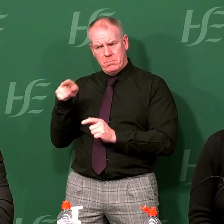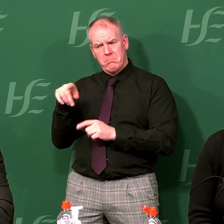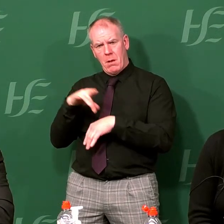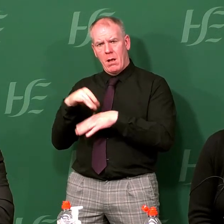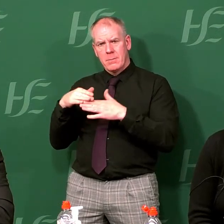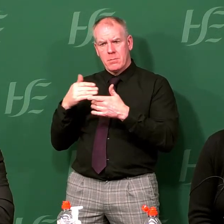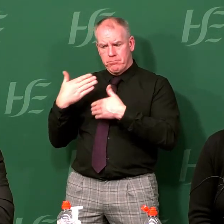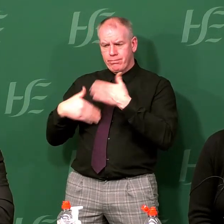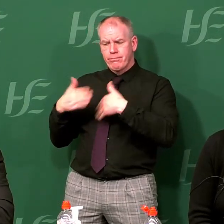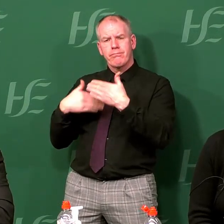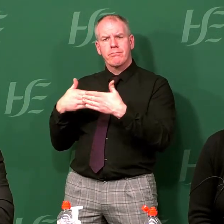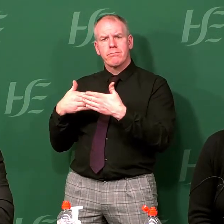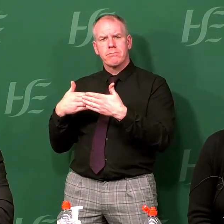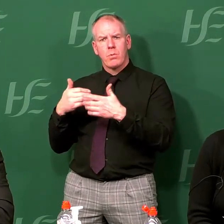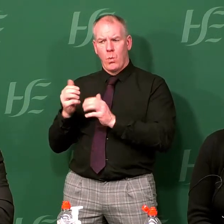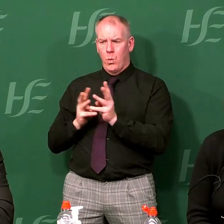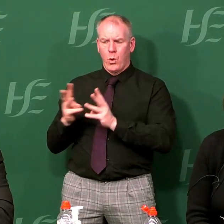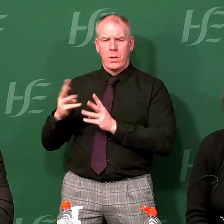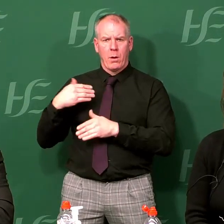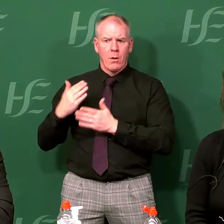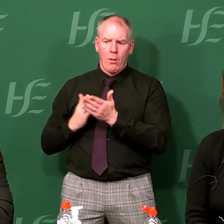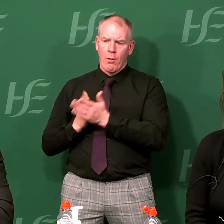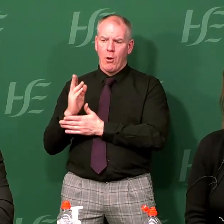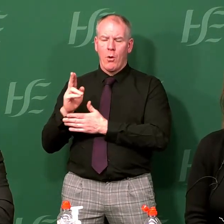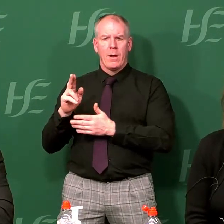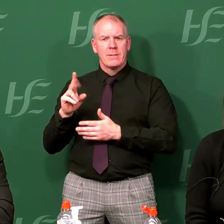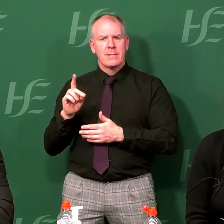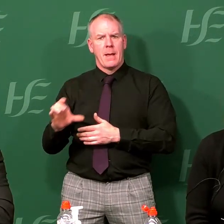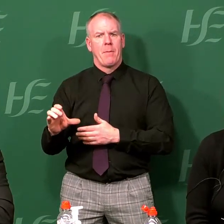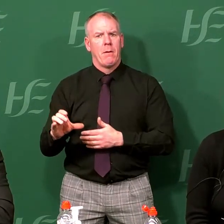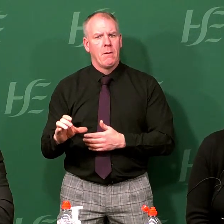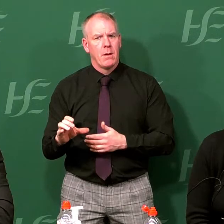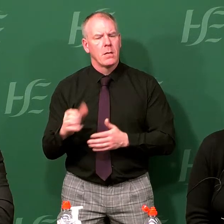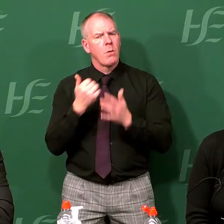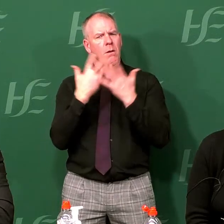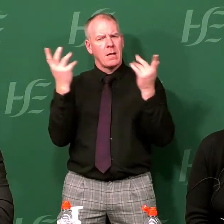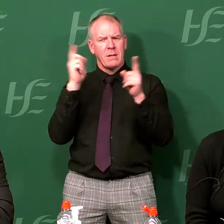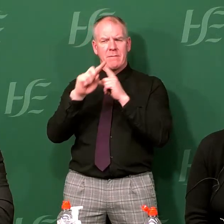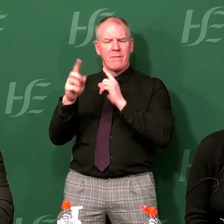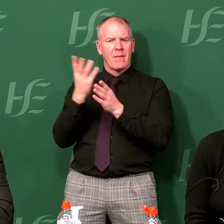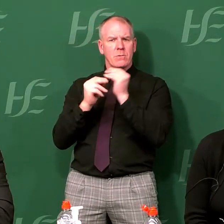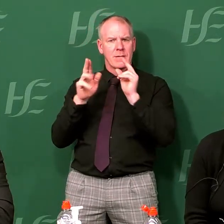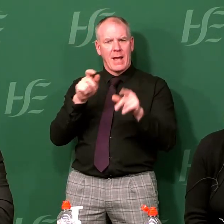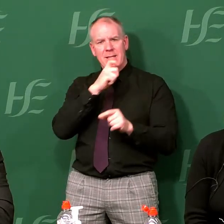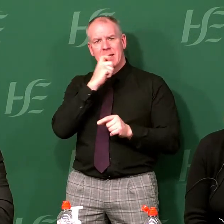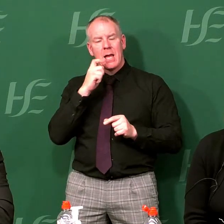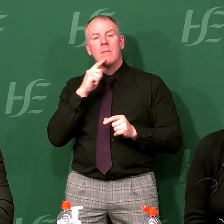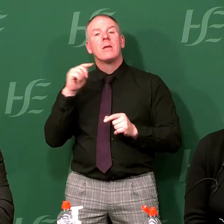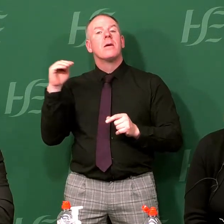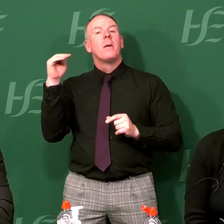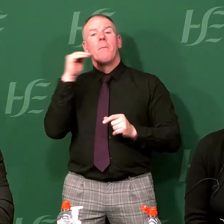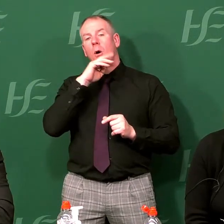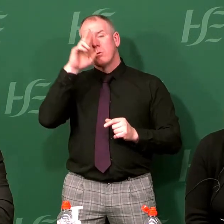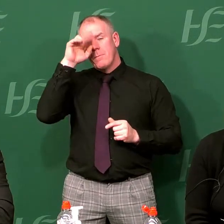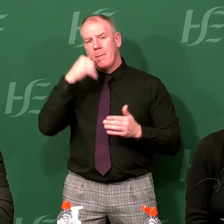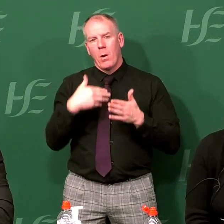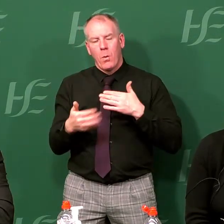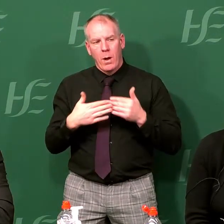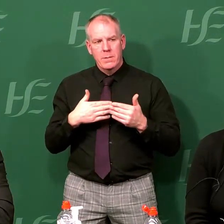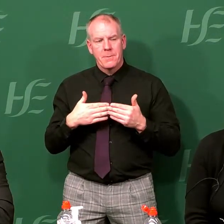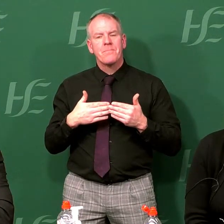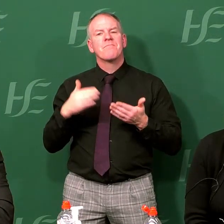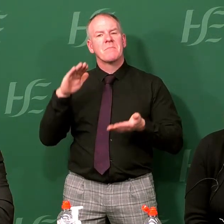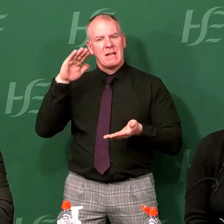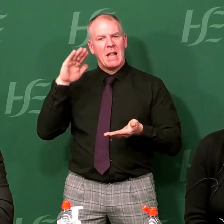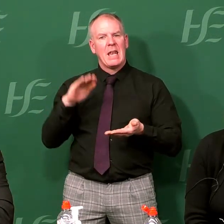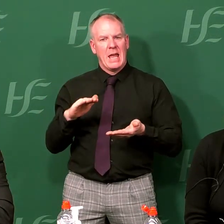a significant amount of that activity going. So I guess there's all different types of stories we can tell, but the important piece is that we are down.